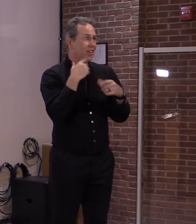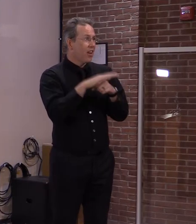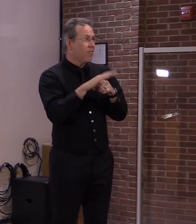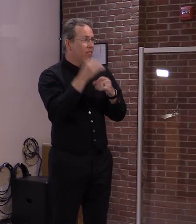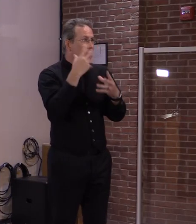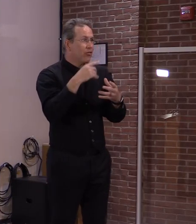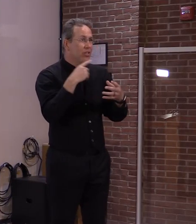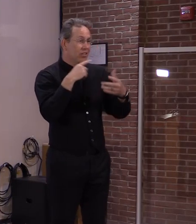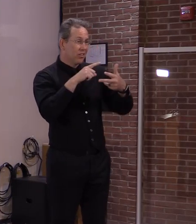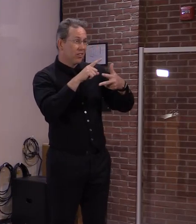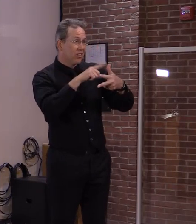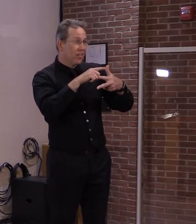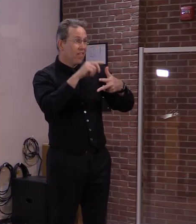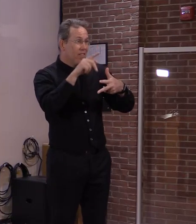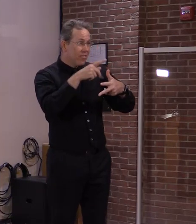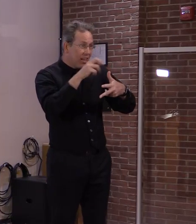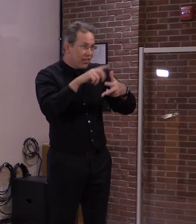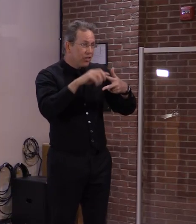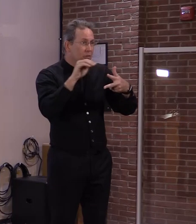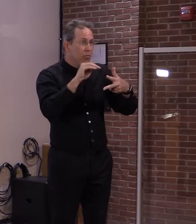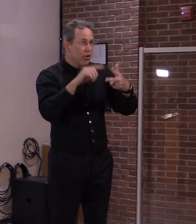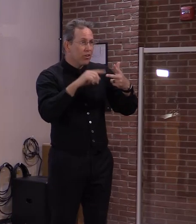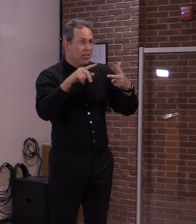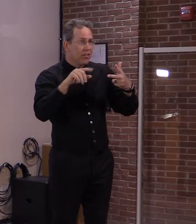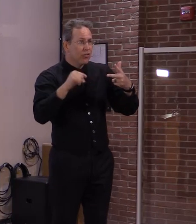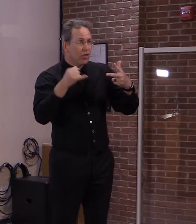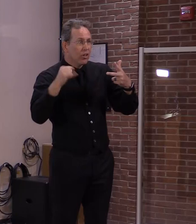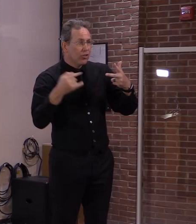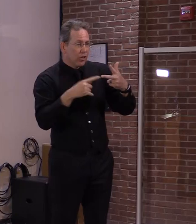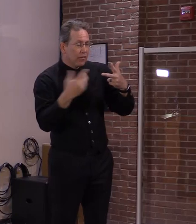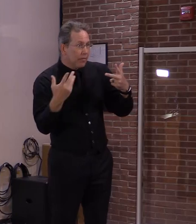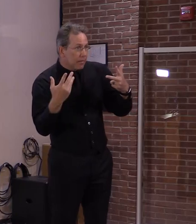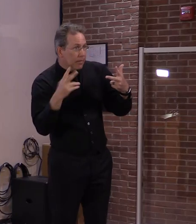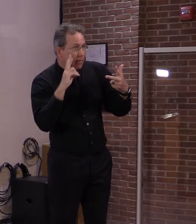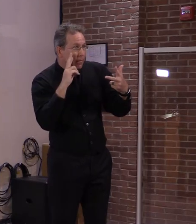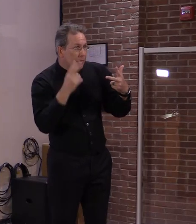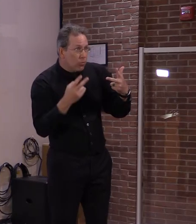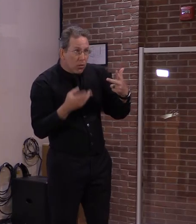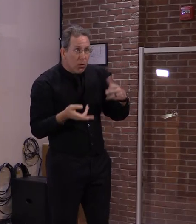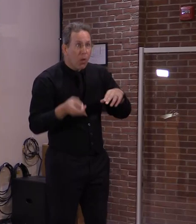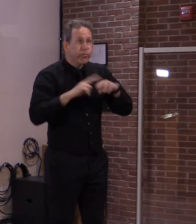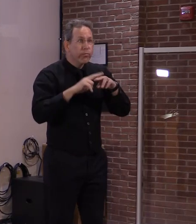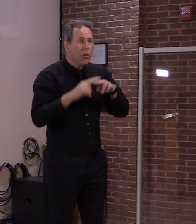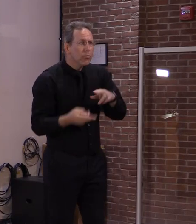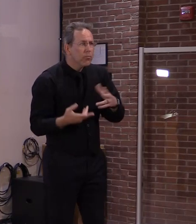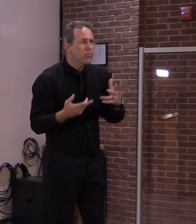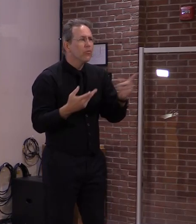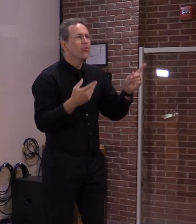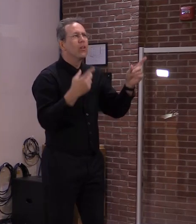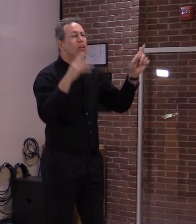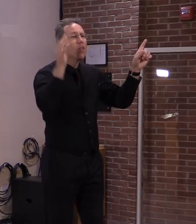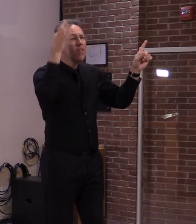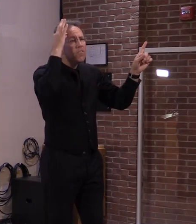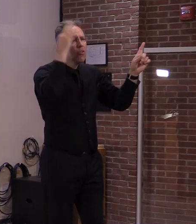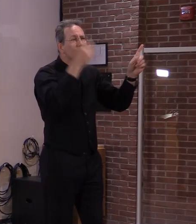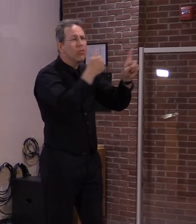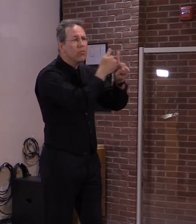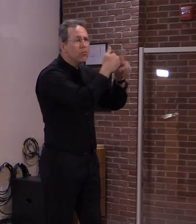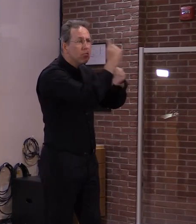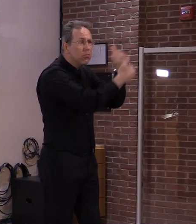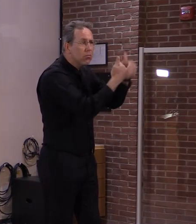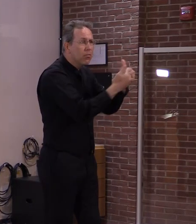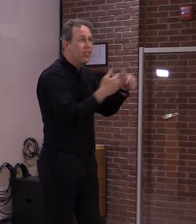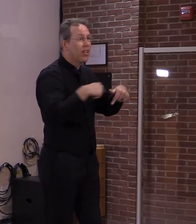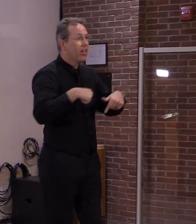seen an increase in the federal pharmacy program and an increase in the FQ, the federally qualified health centers receiving